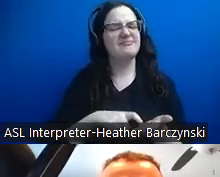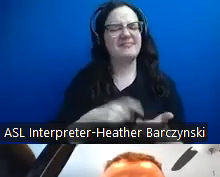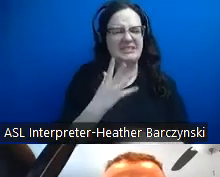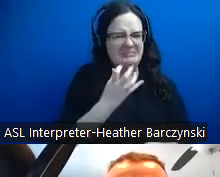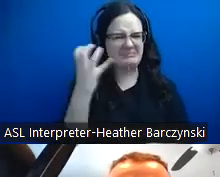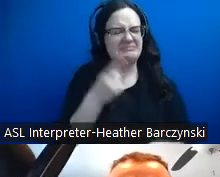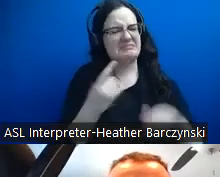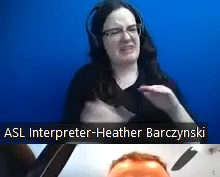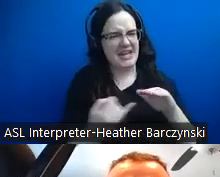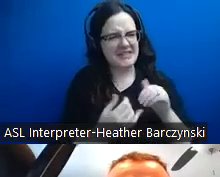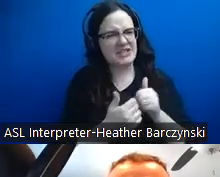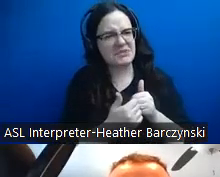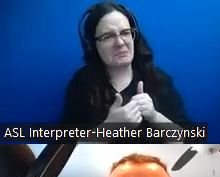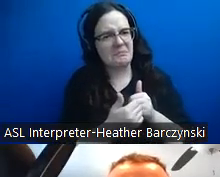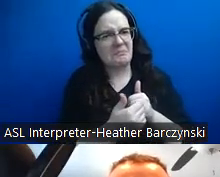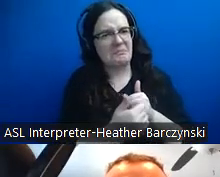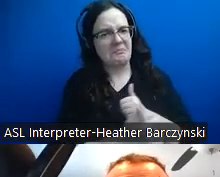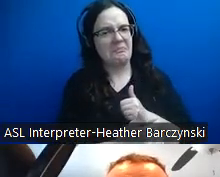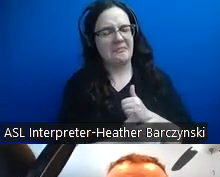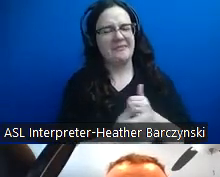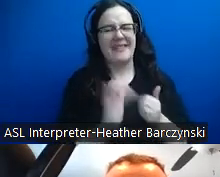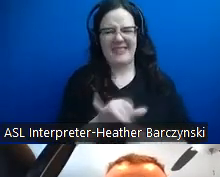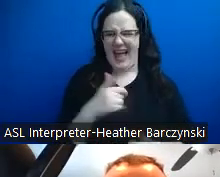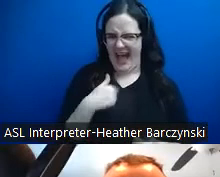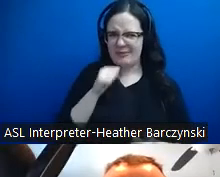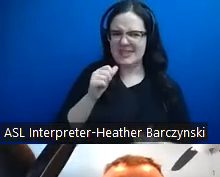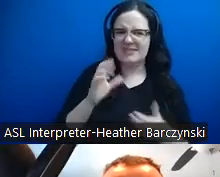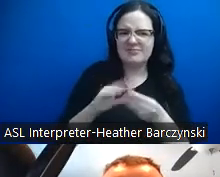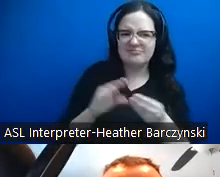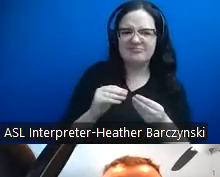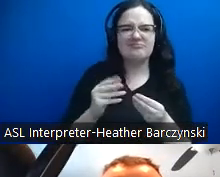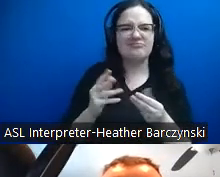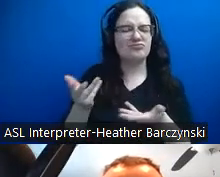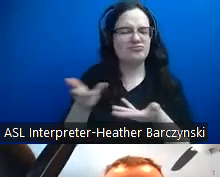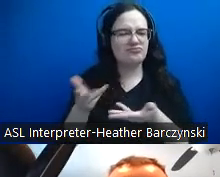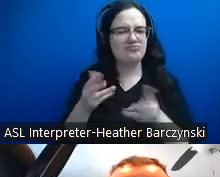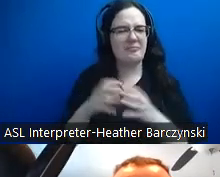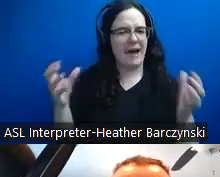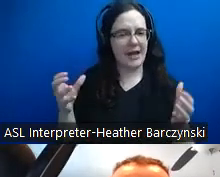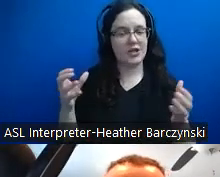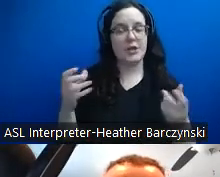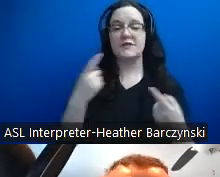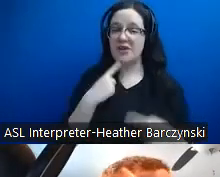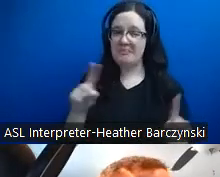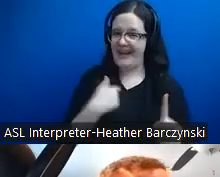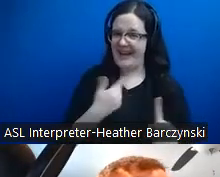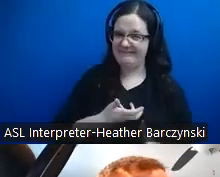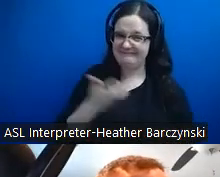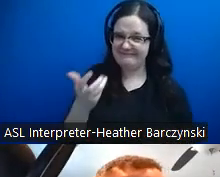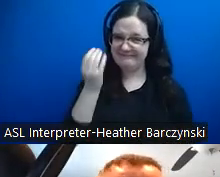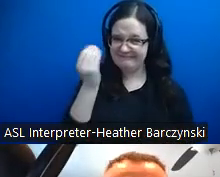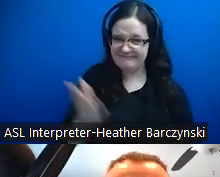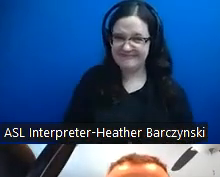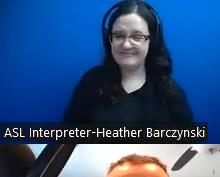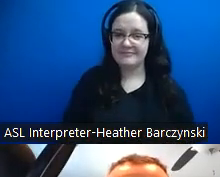see the separation starting to happen, where I wasn't talking as much. And when I finally did come clean to her, I